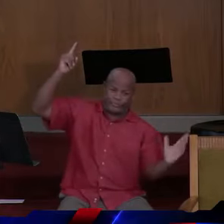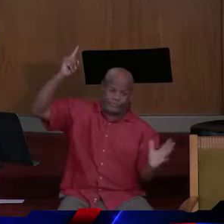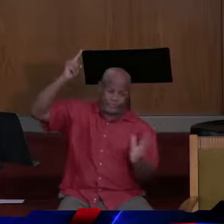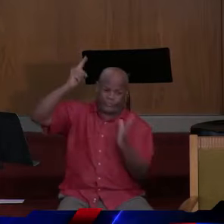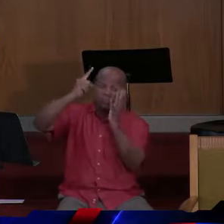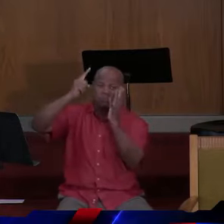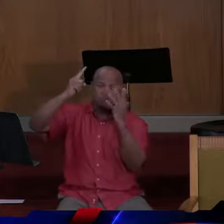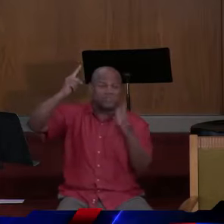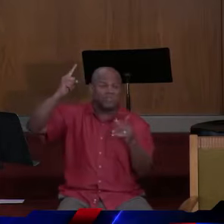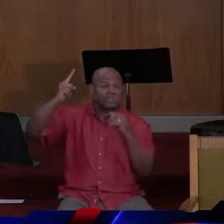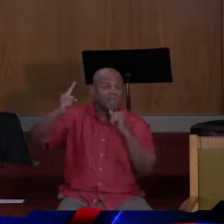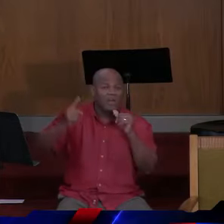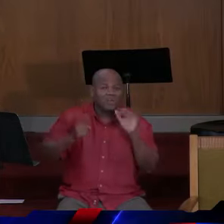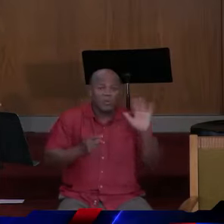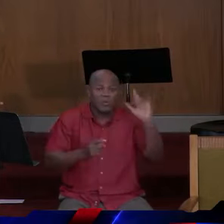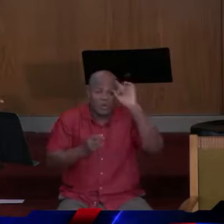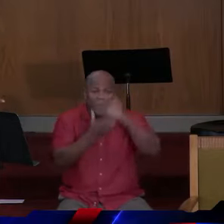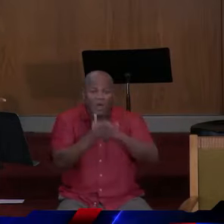believe in your God